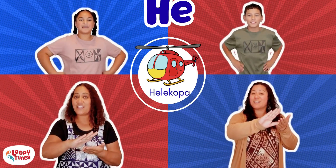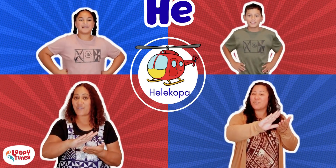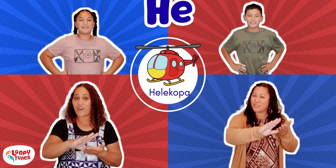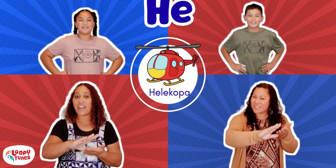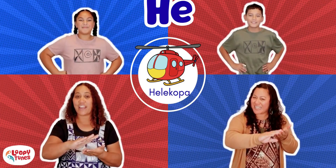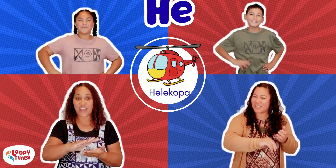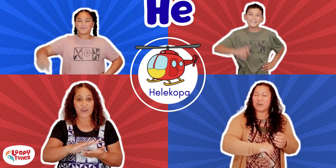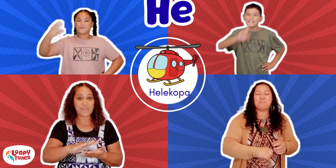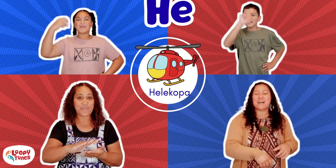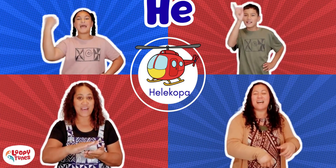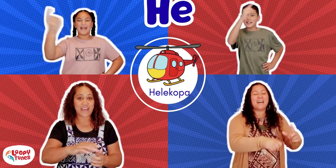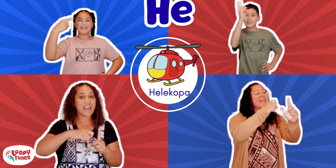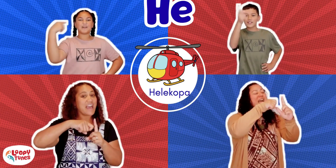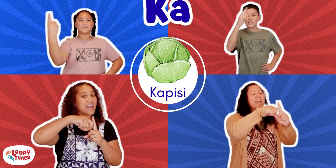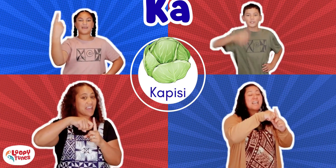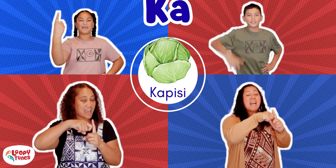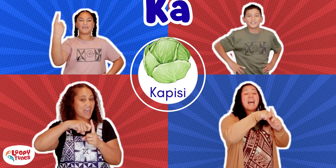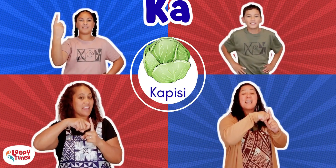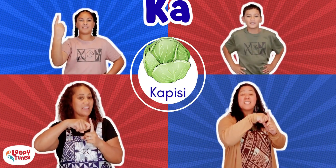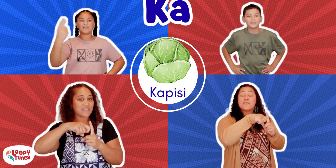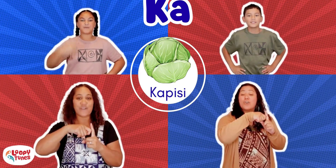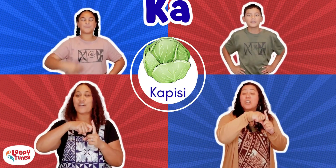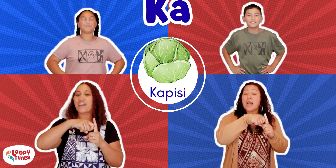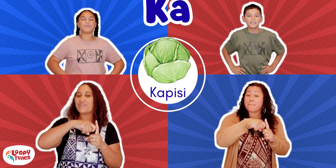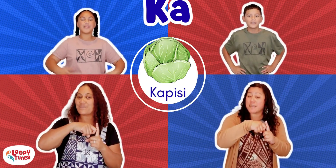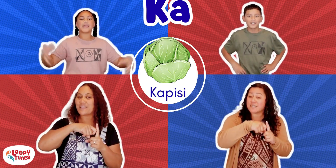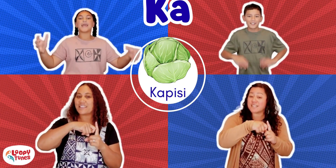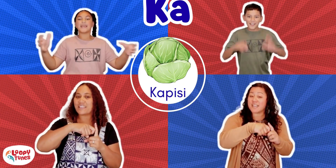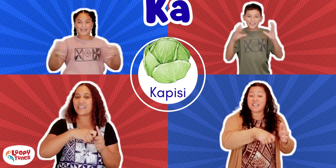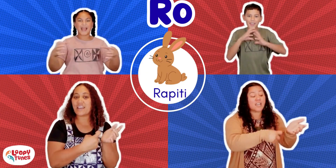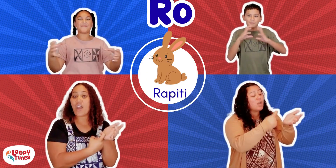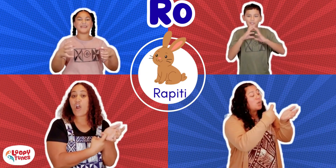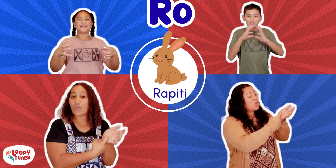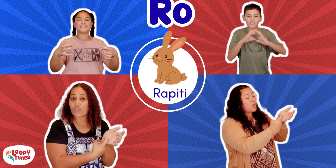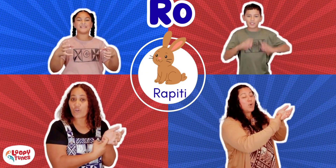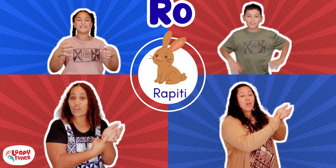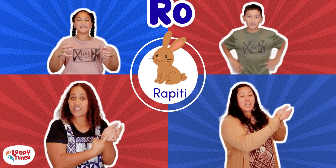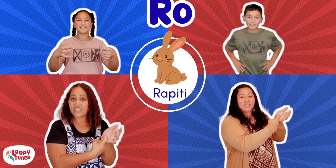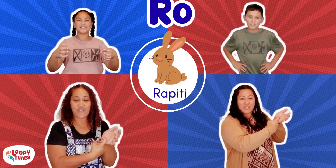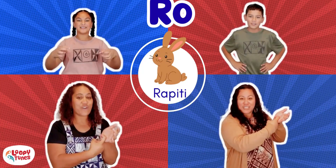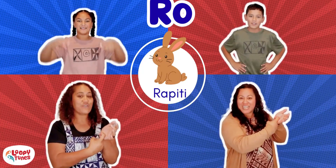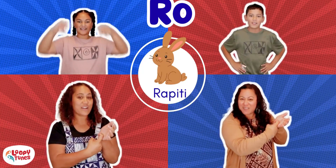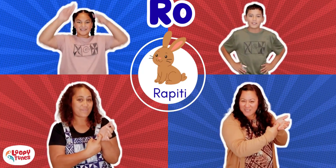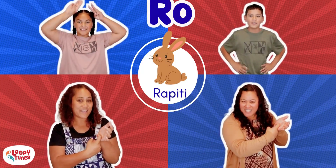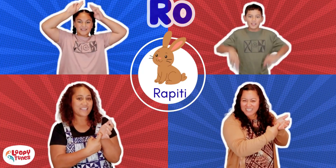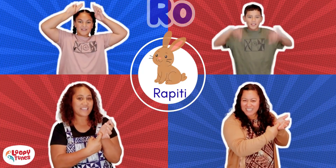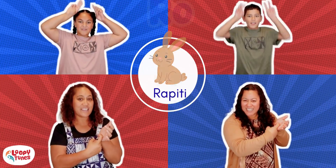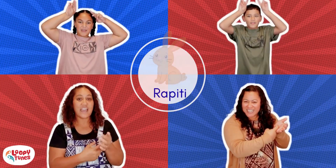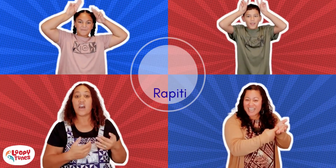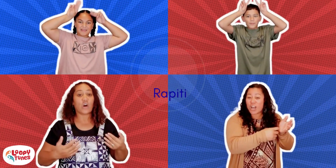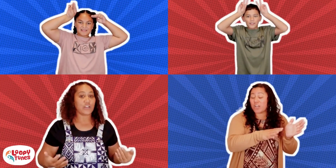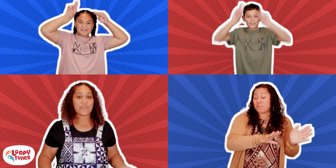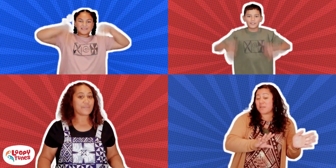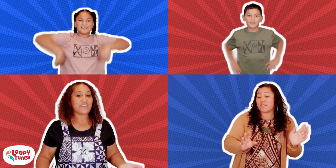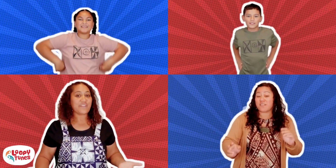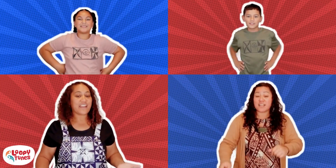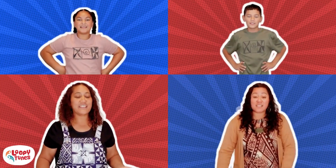for helicopter. Ka is for kapisi. Ro is for rapiti. Ole pi whaitau